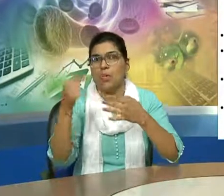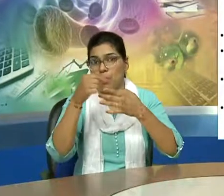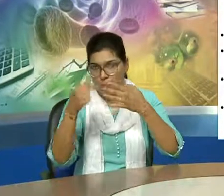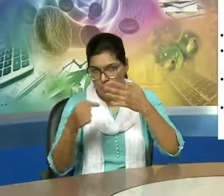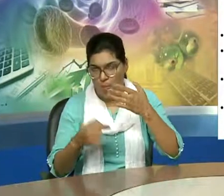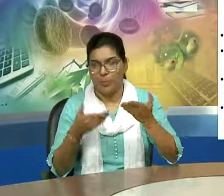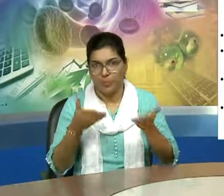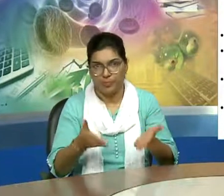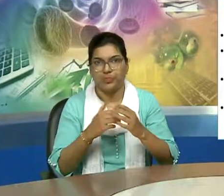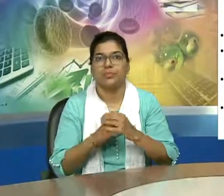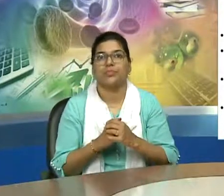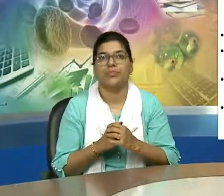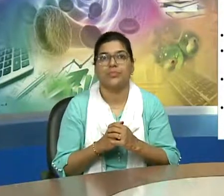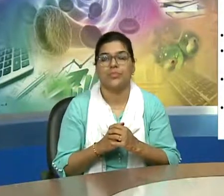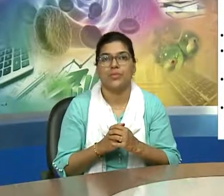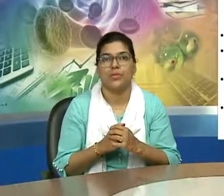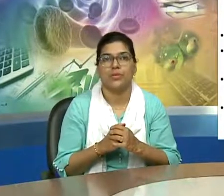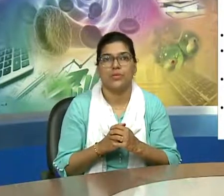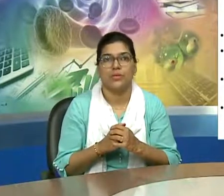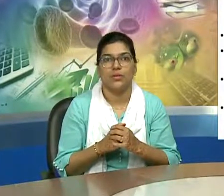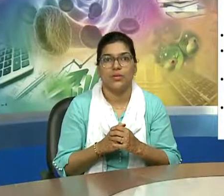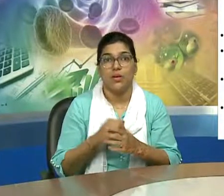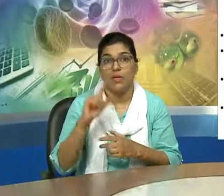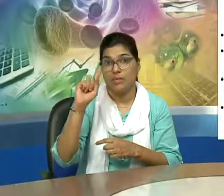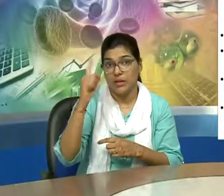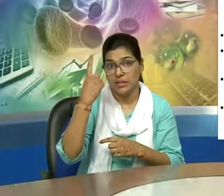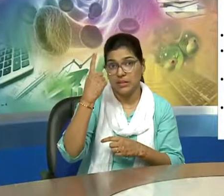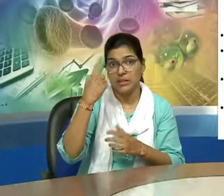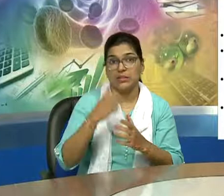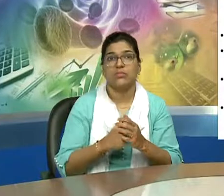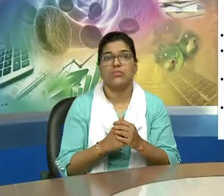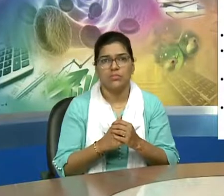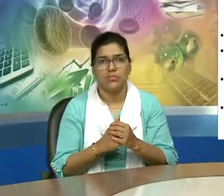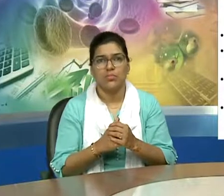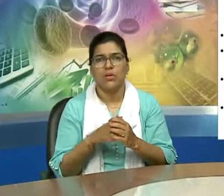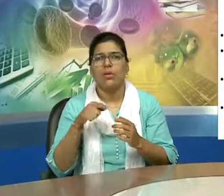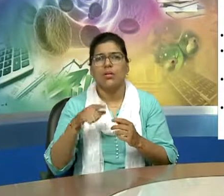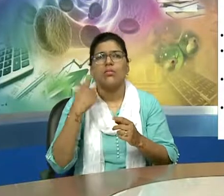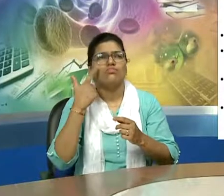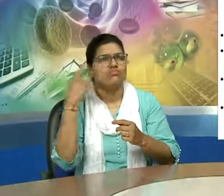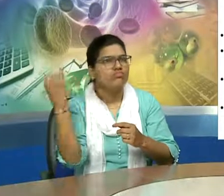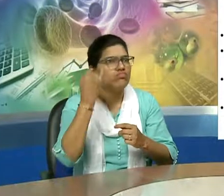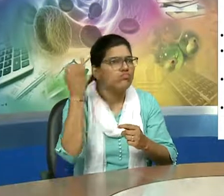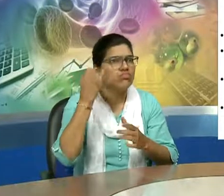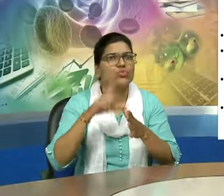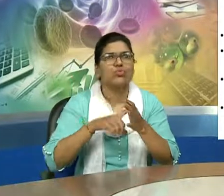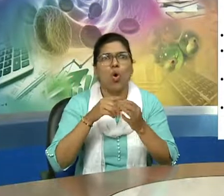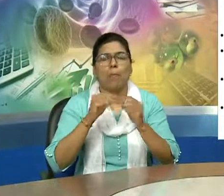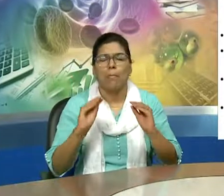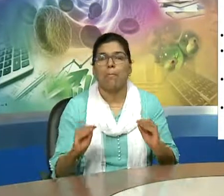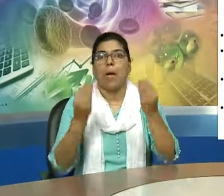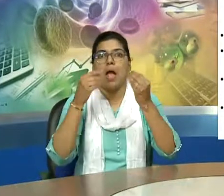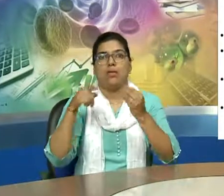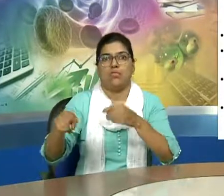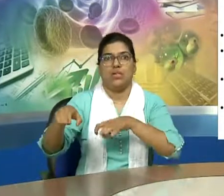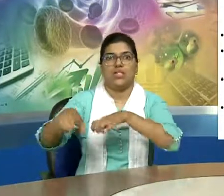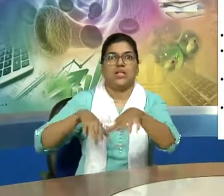And it occurs because of all these factors. The first reason is